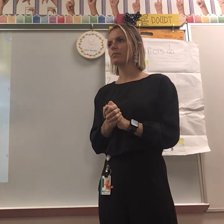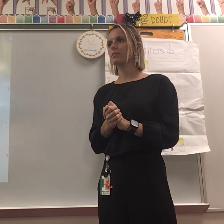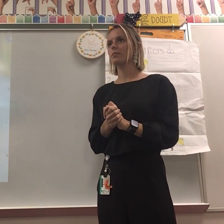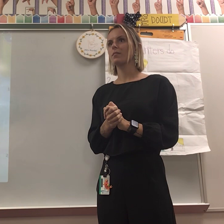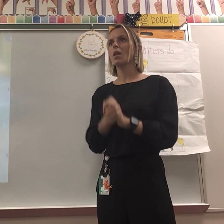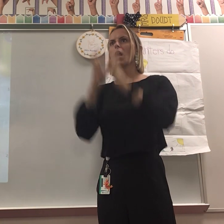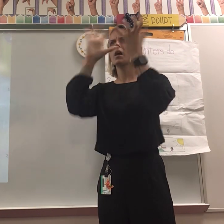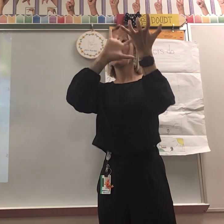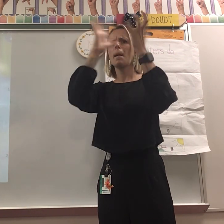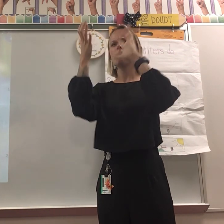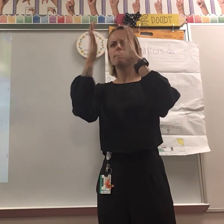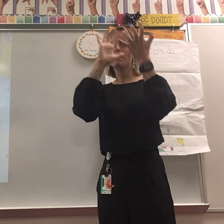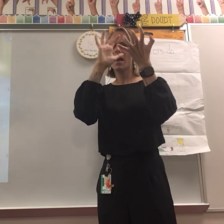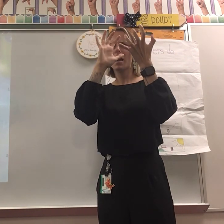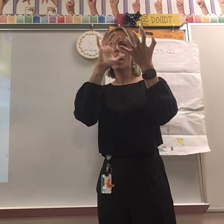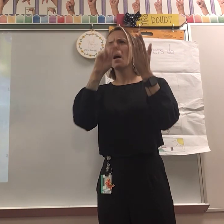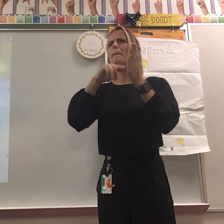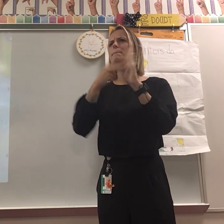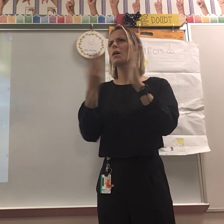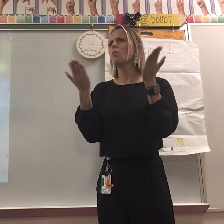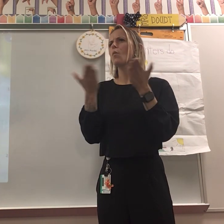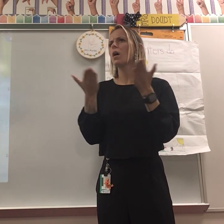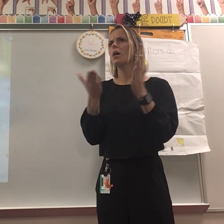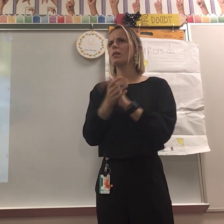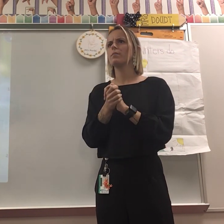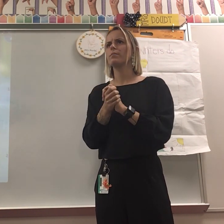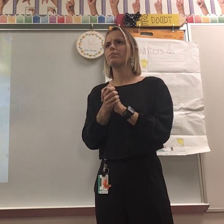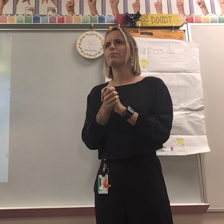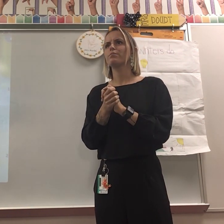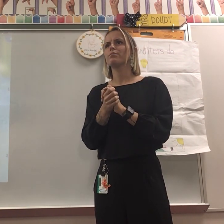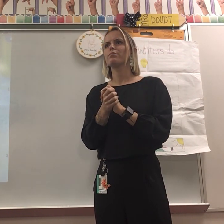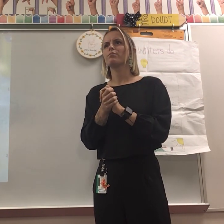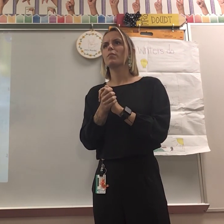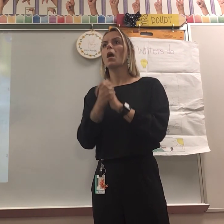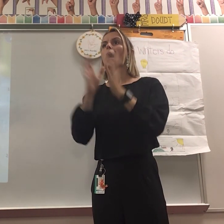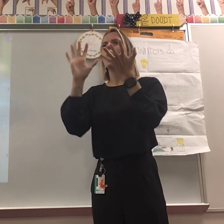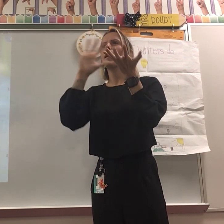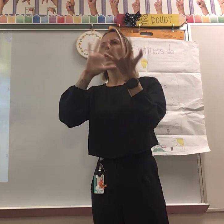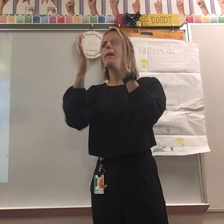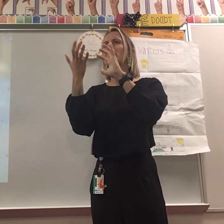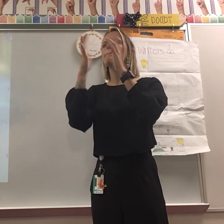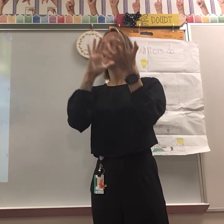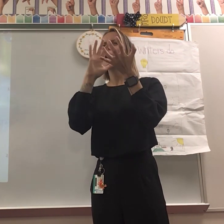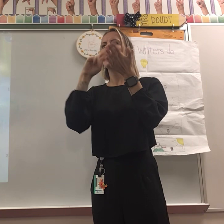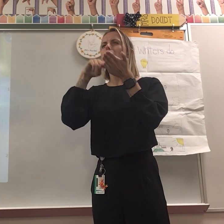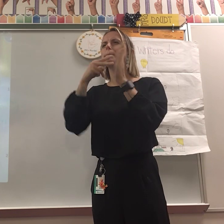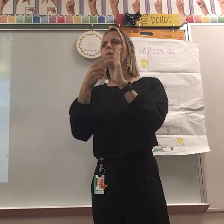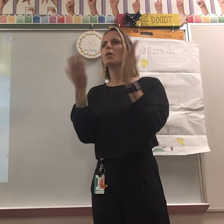Compare. What does compare mean? Give everybody a minute to think. Think time is important.